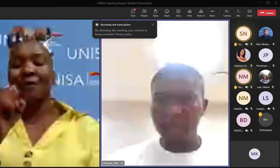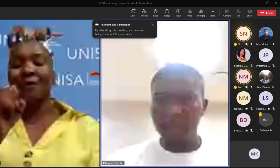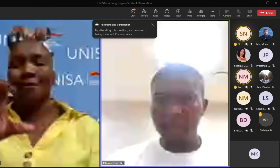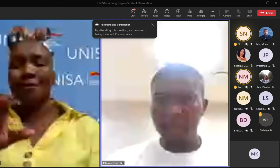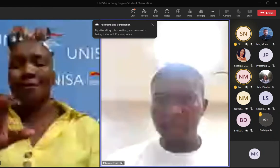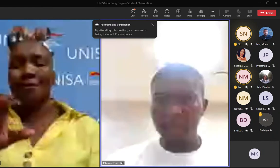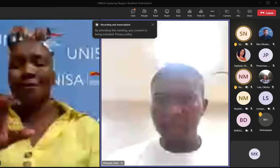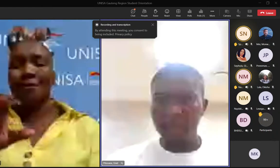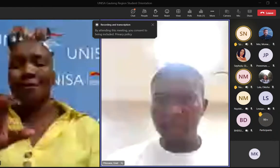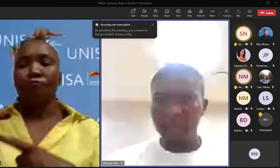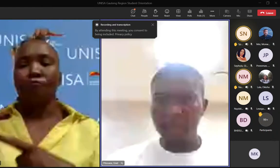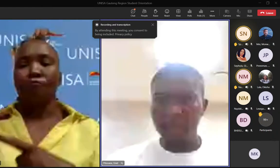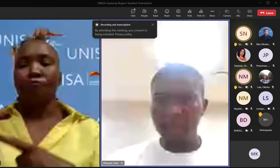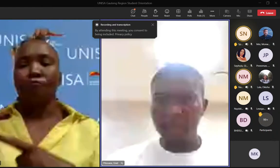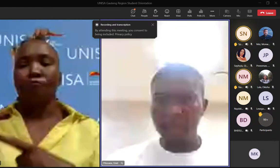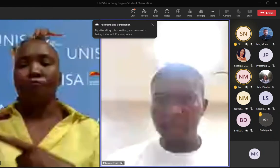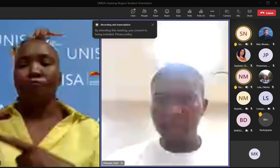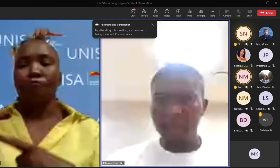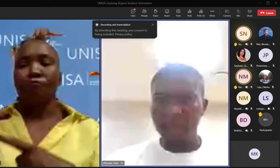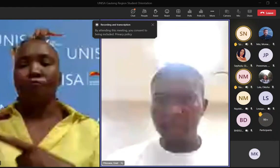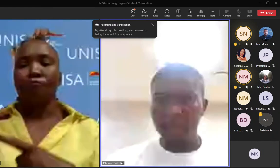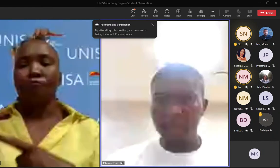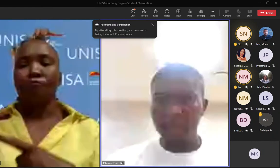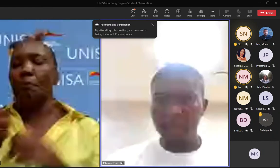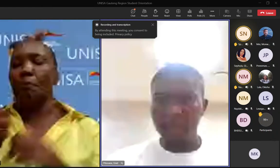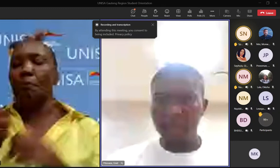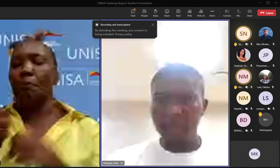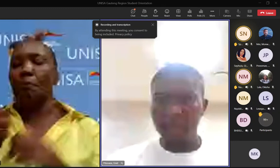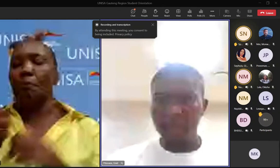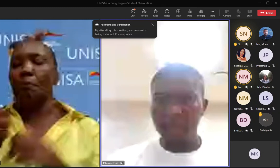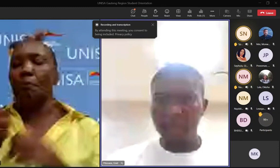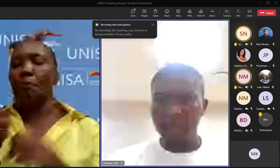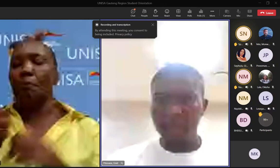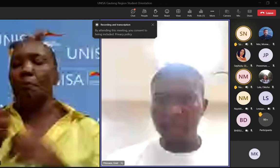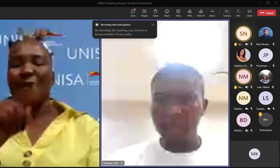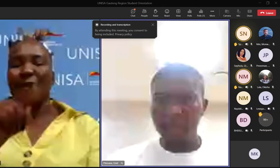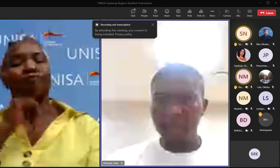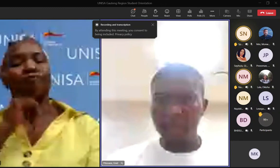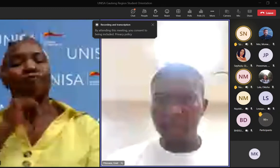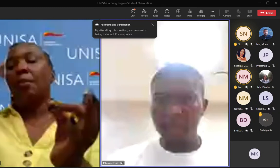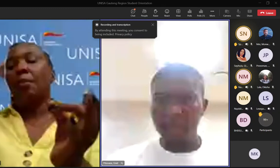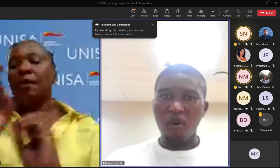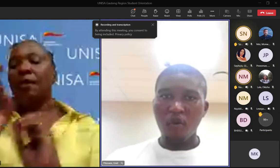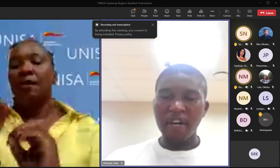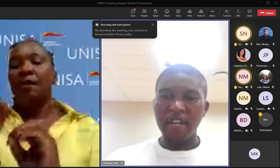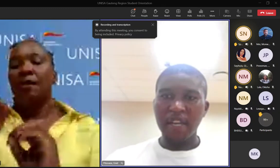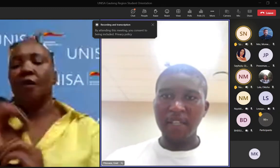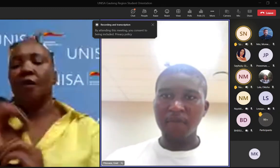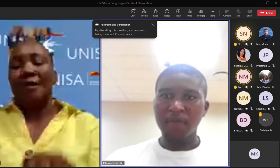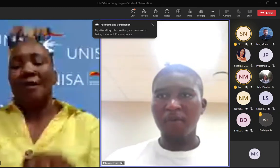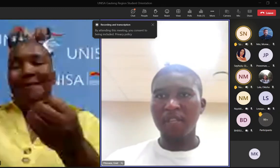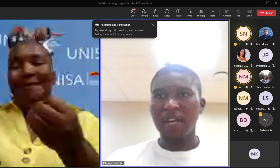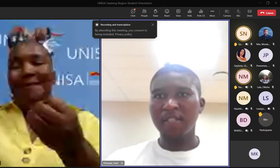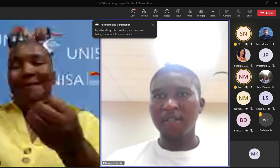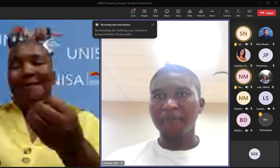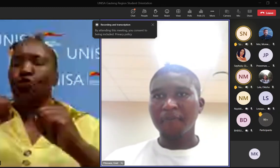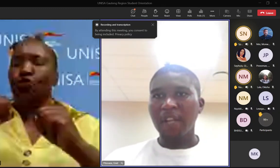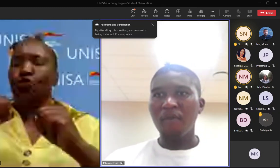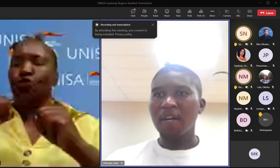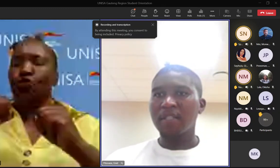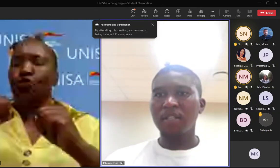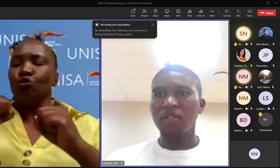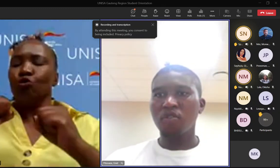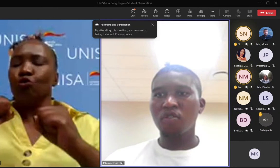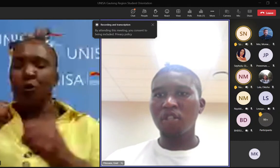deemed as Rebels and that is not the case and we want to send a strong message and send a strong warning against management